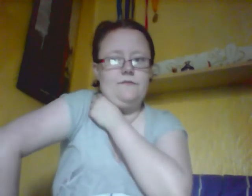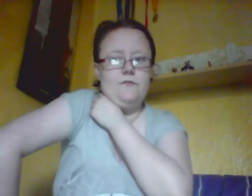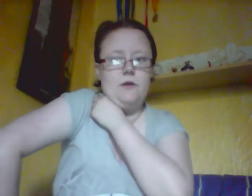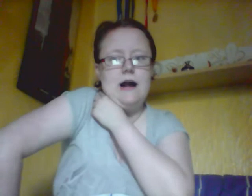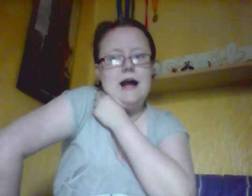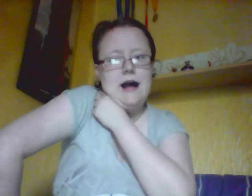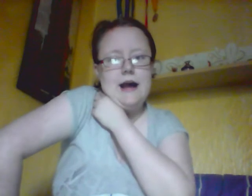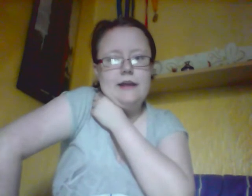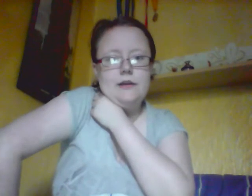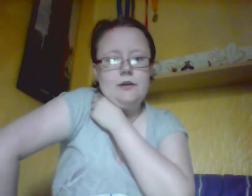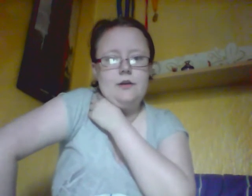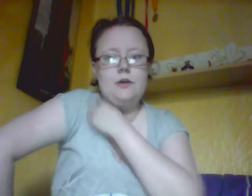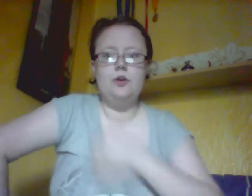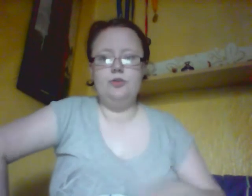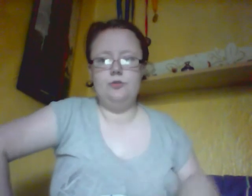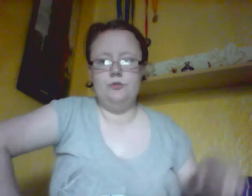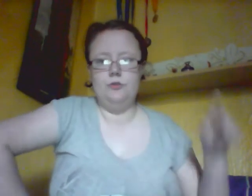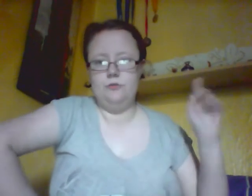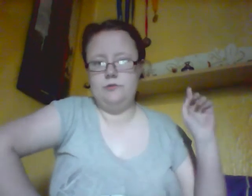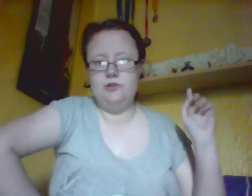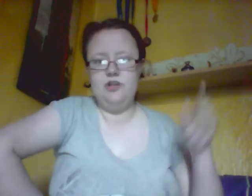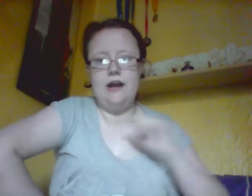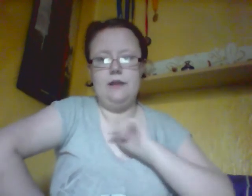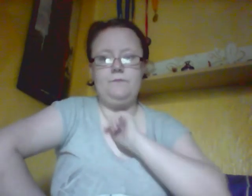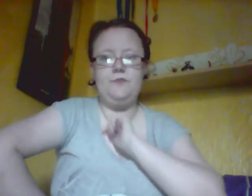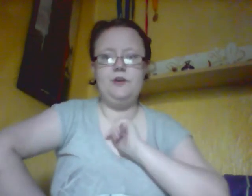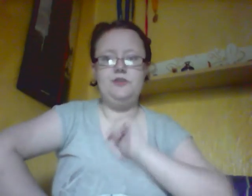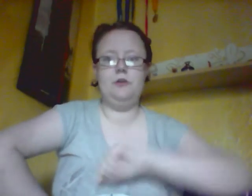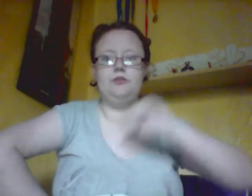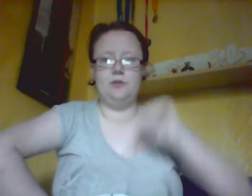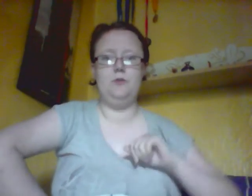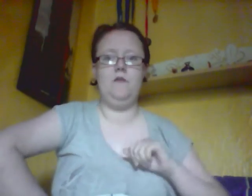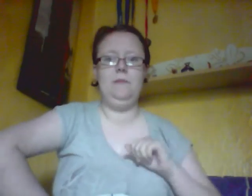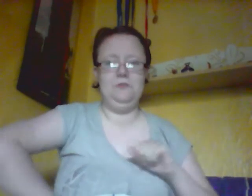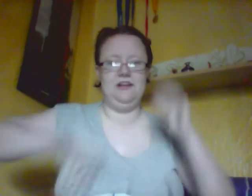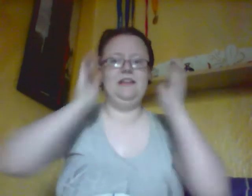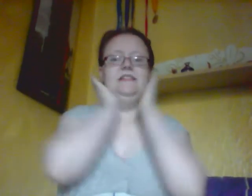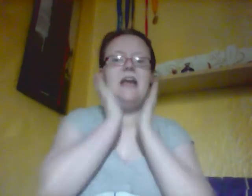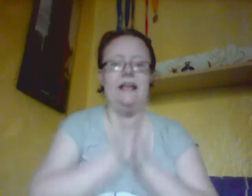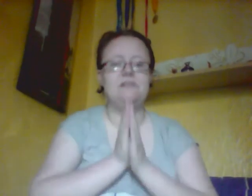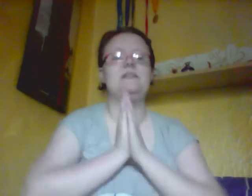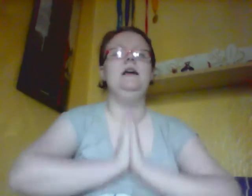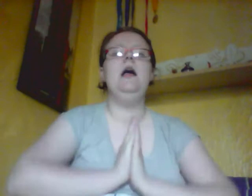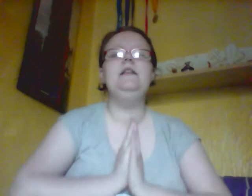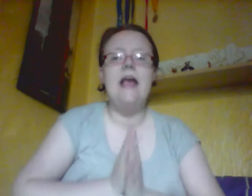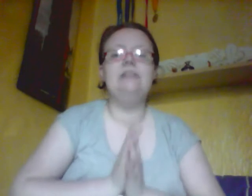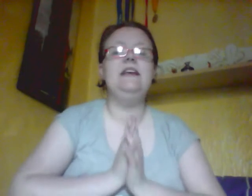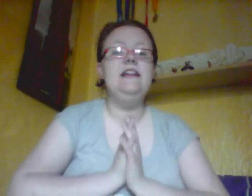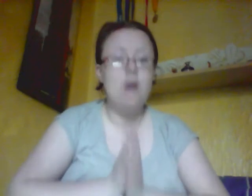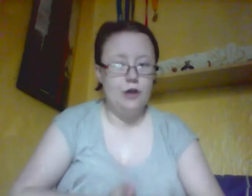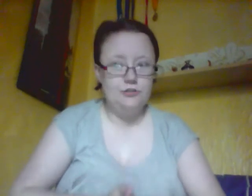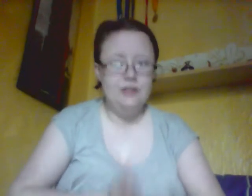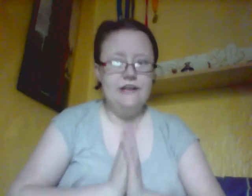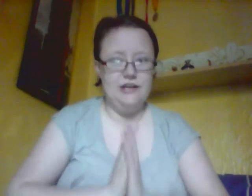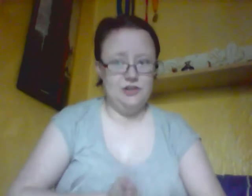for I. So, Jai, does Sherlock jump off a building? Yes, he does. He jumps off the